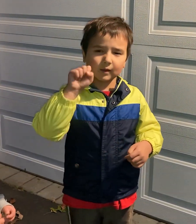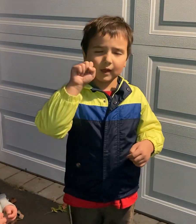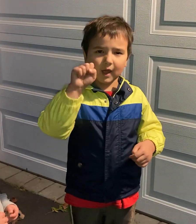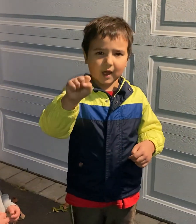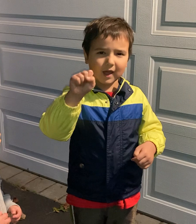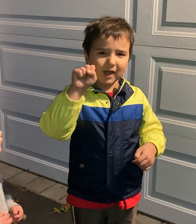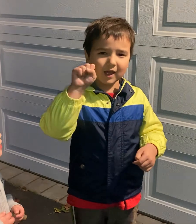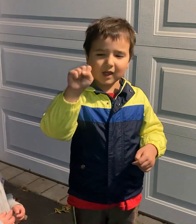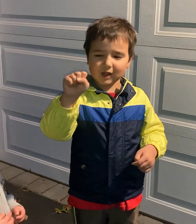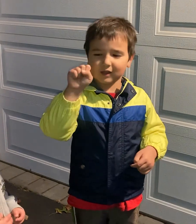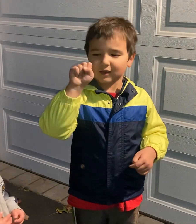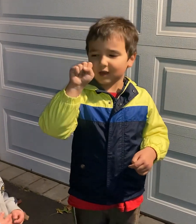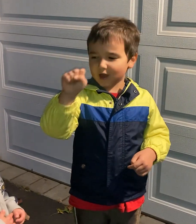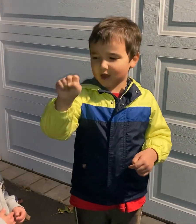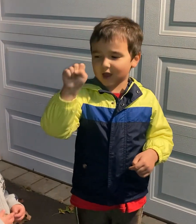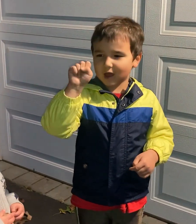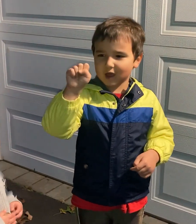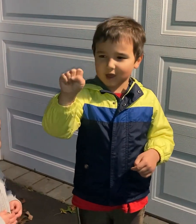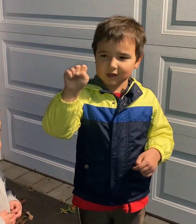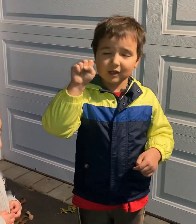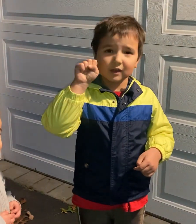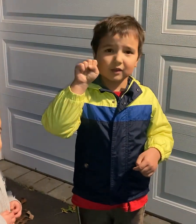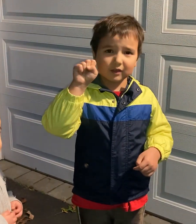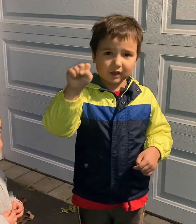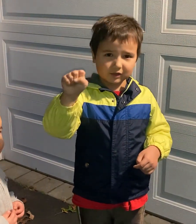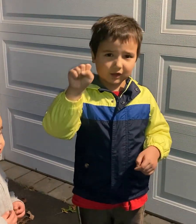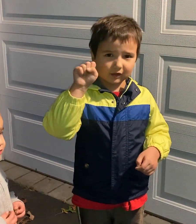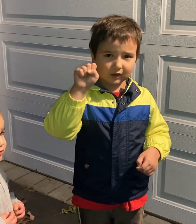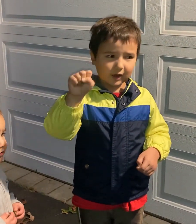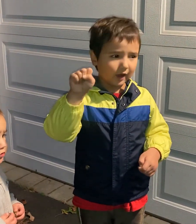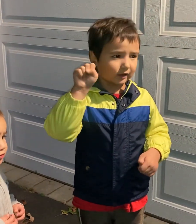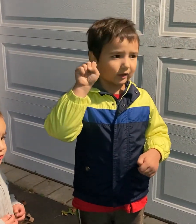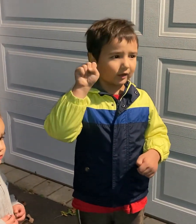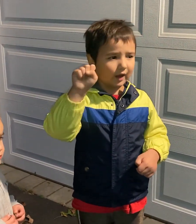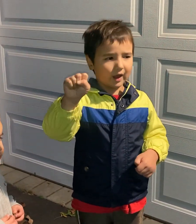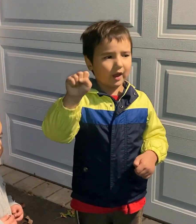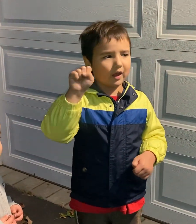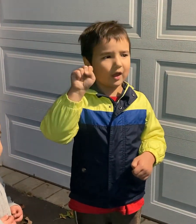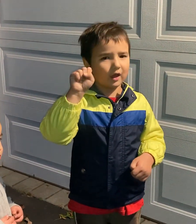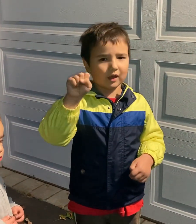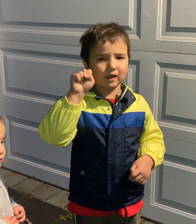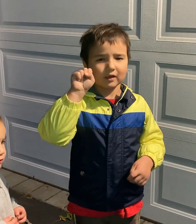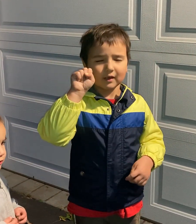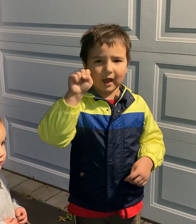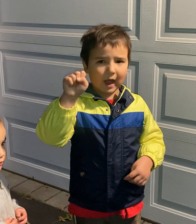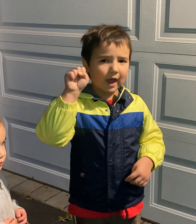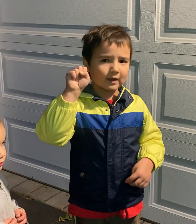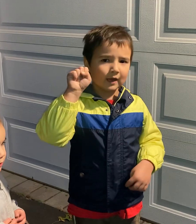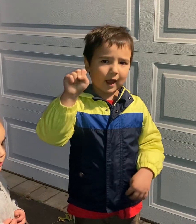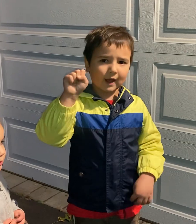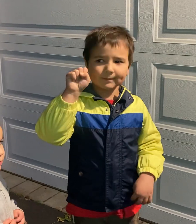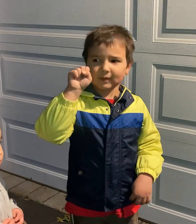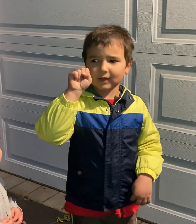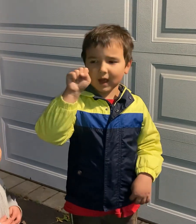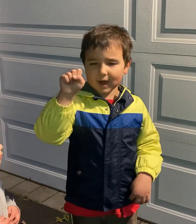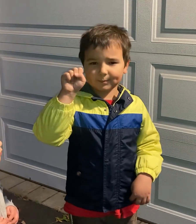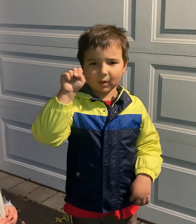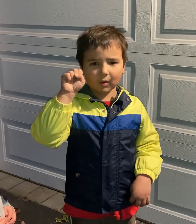A, A, this is a letter A, A, A, apple,